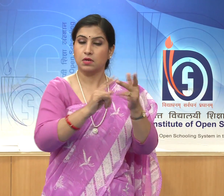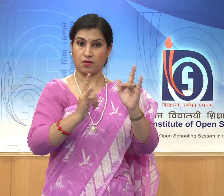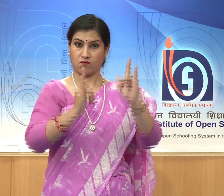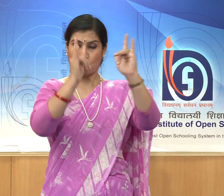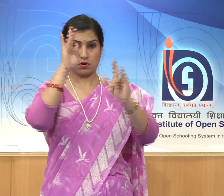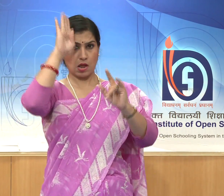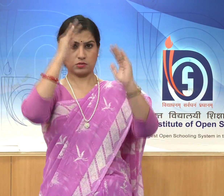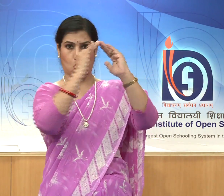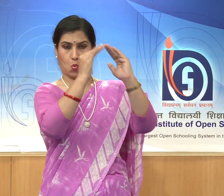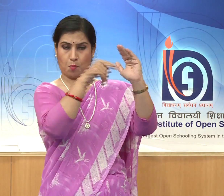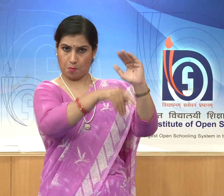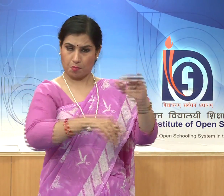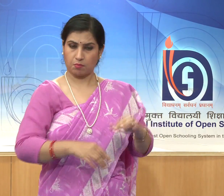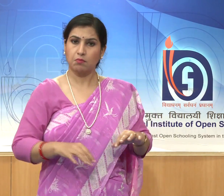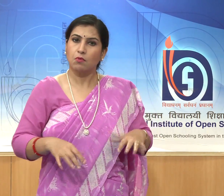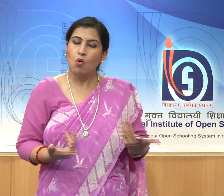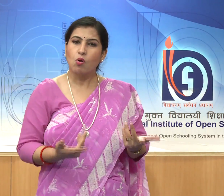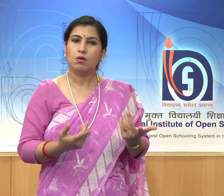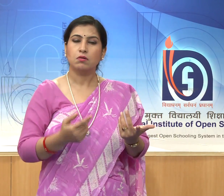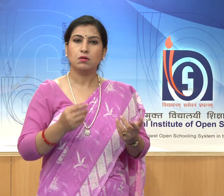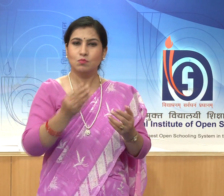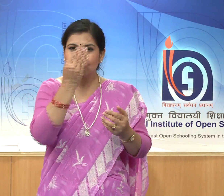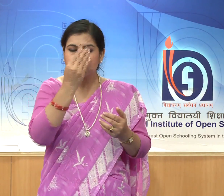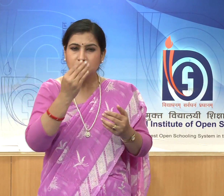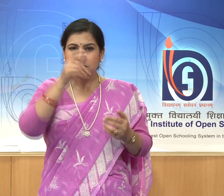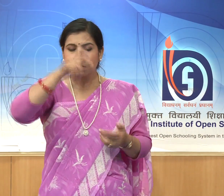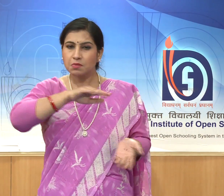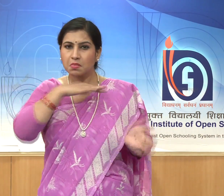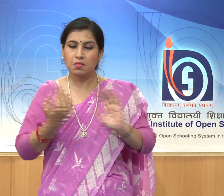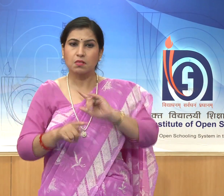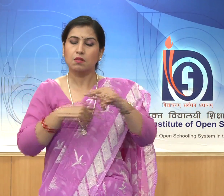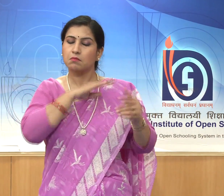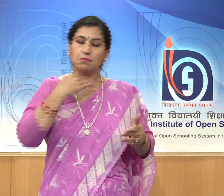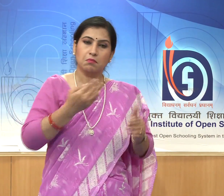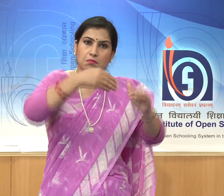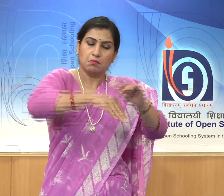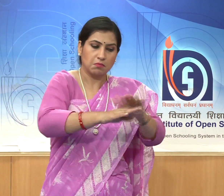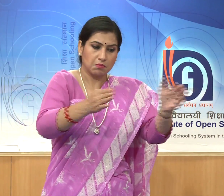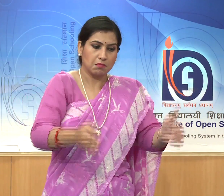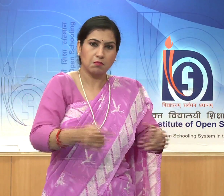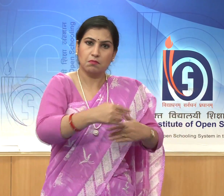forts and maqbaras by the Muslim